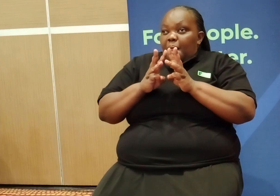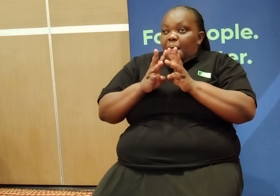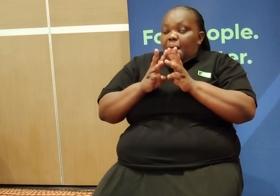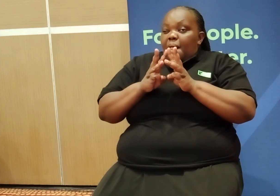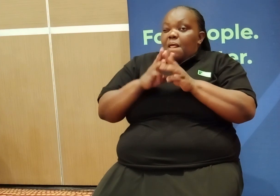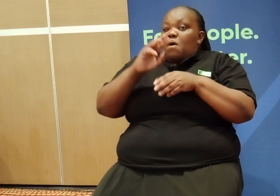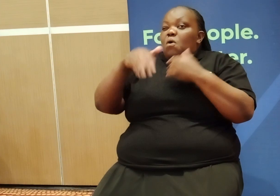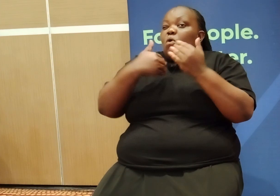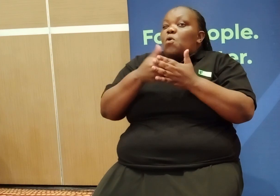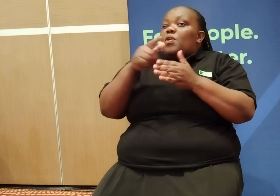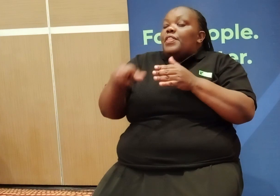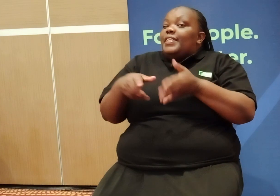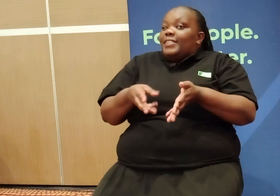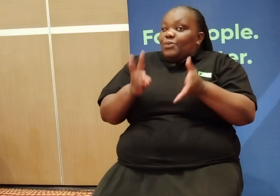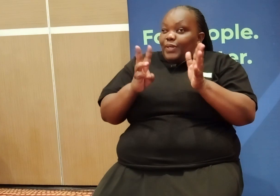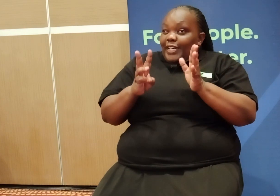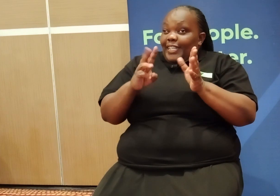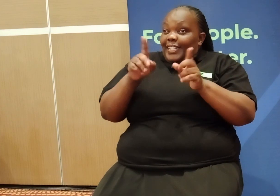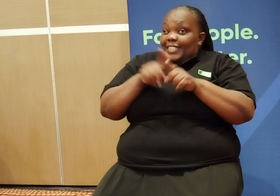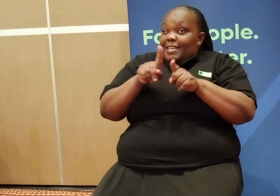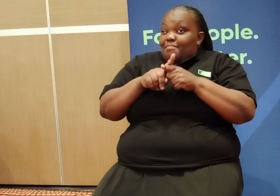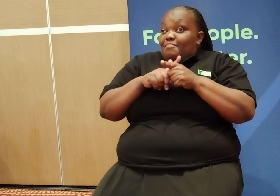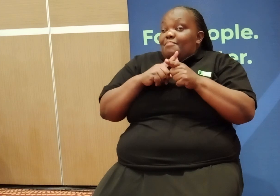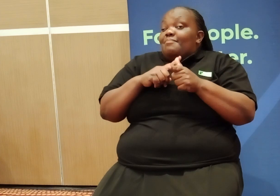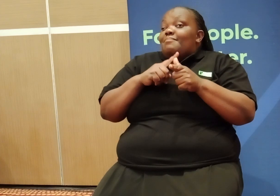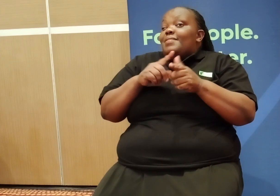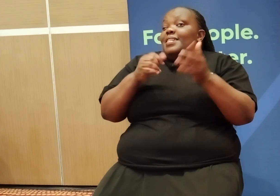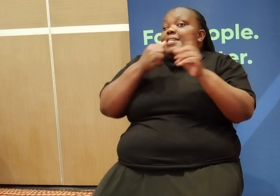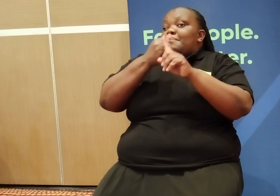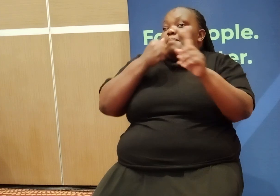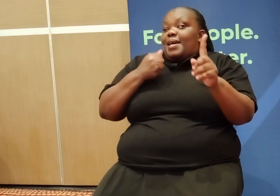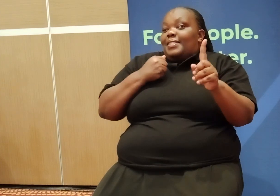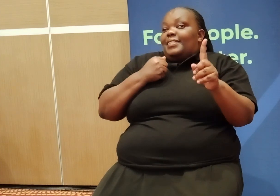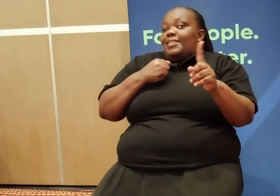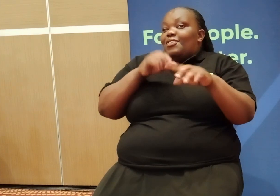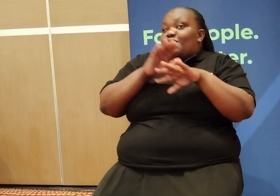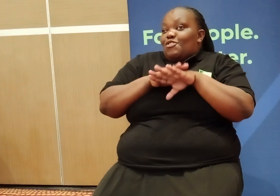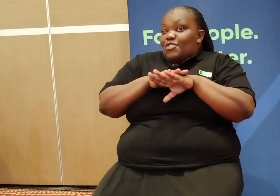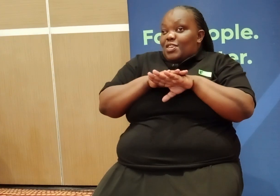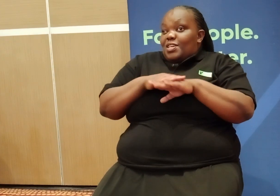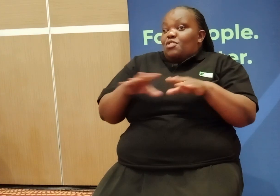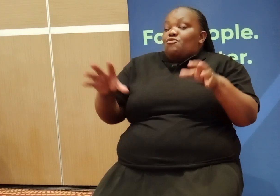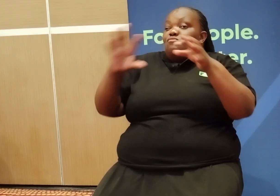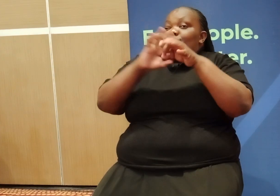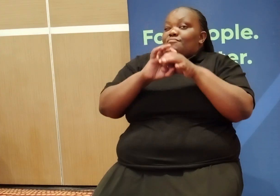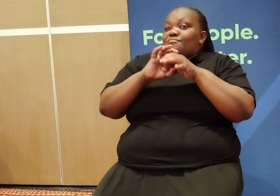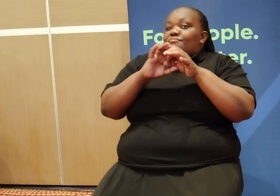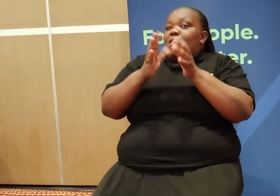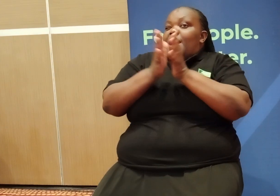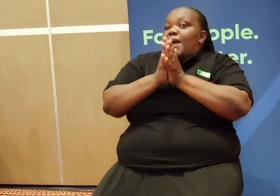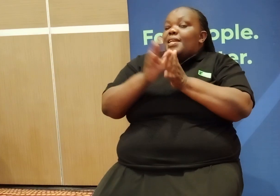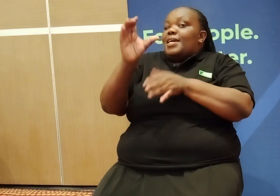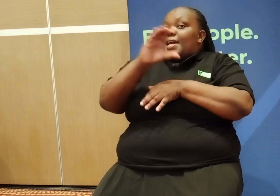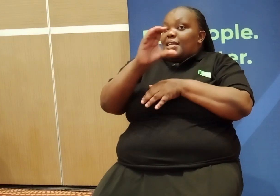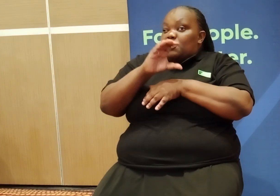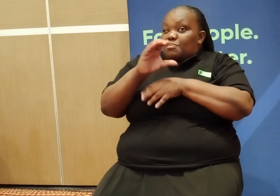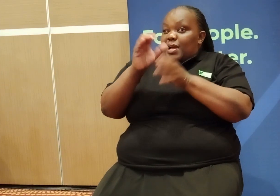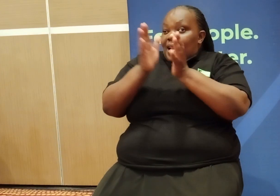All these factors had significant impact on corporate and retail customers, and as a